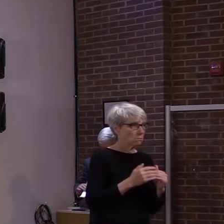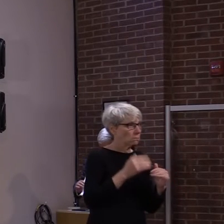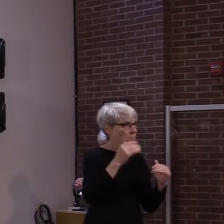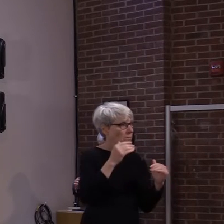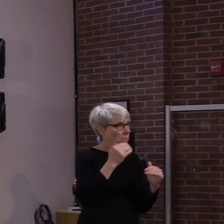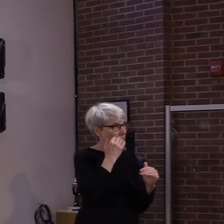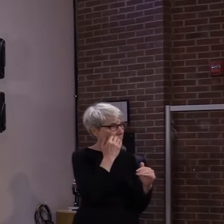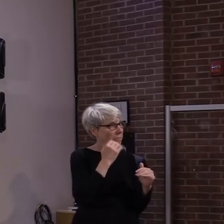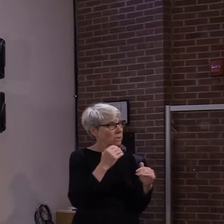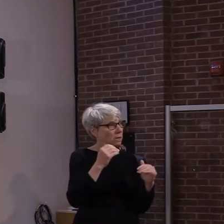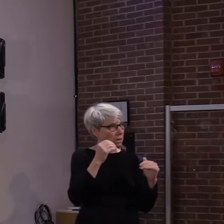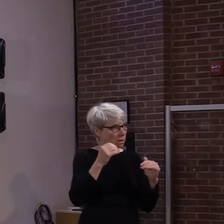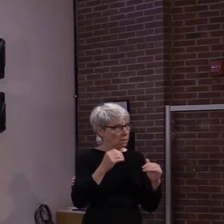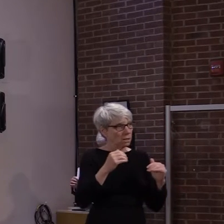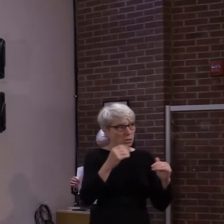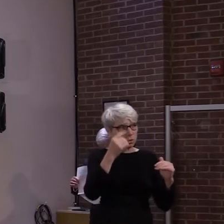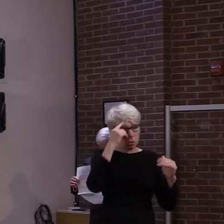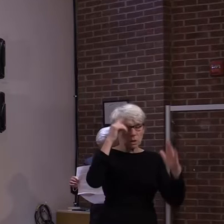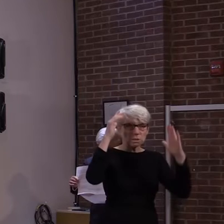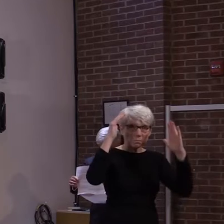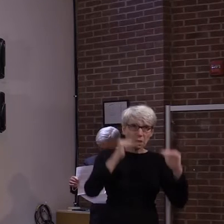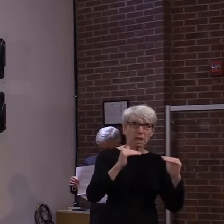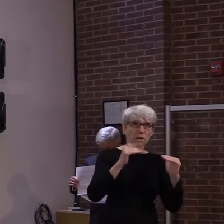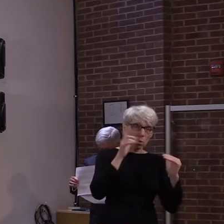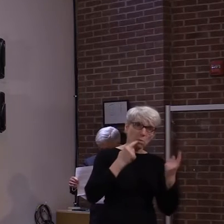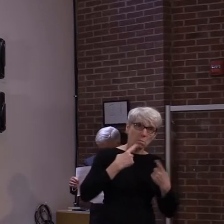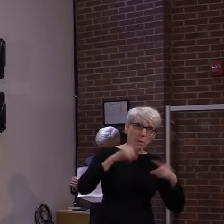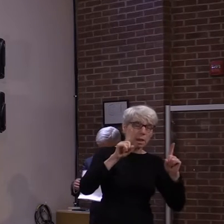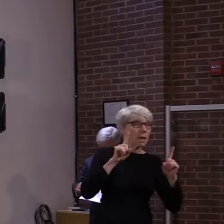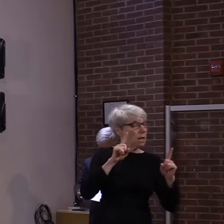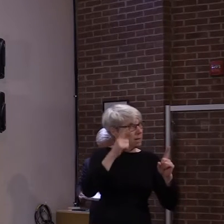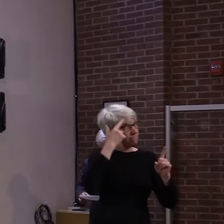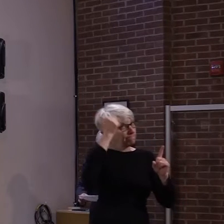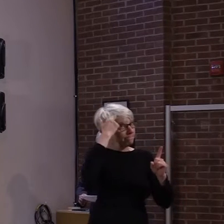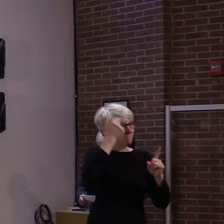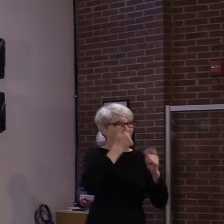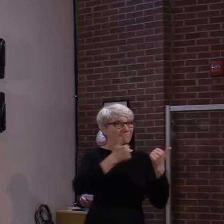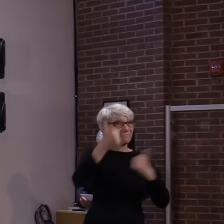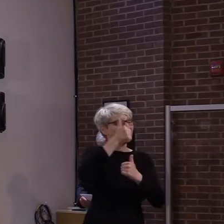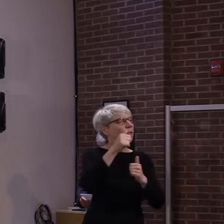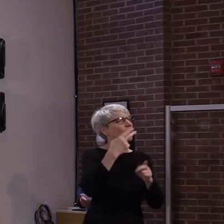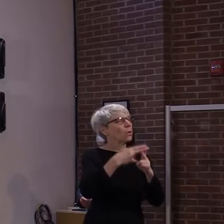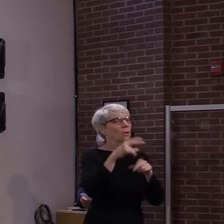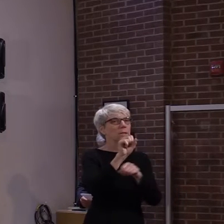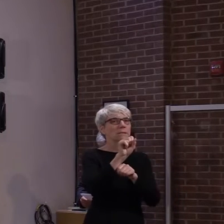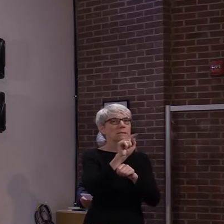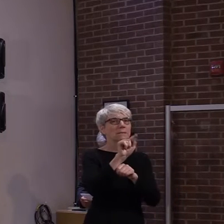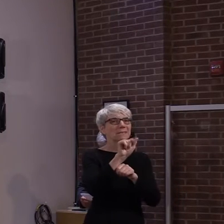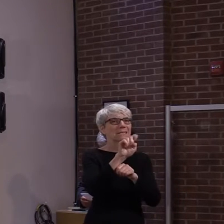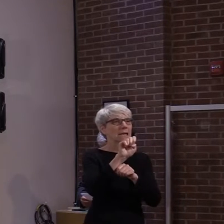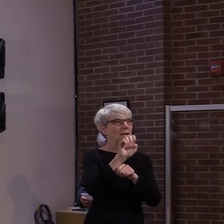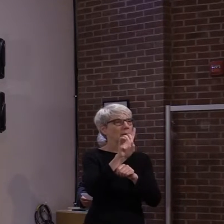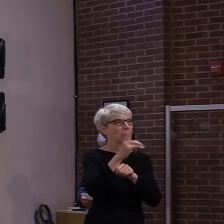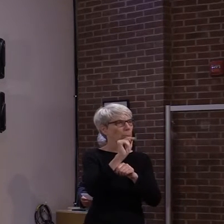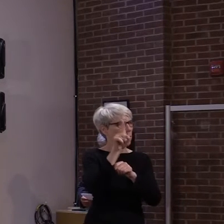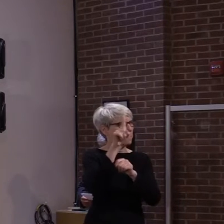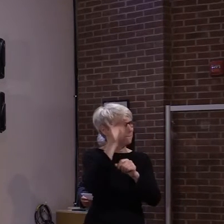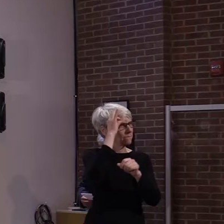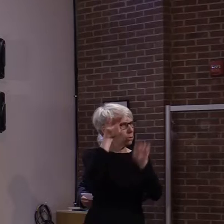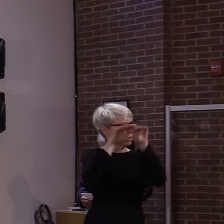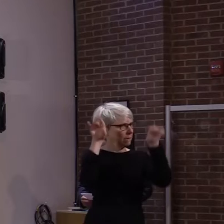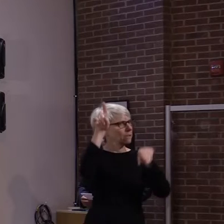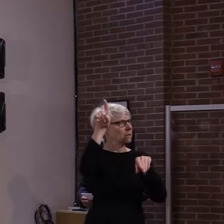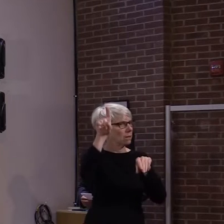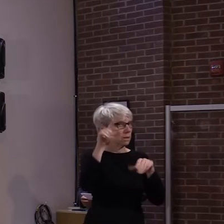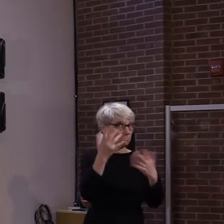It's up to the State Department. We hope that will be the case. And it appears that there may be a need